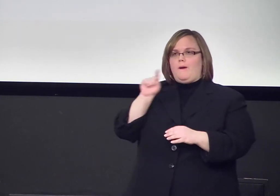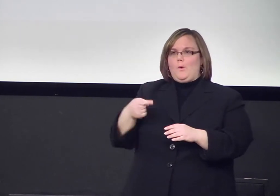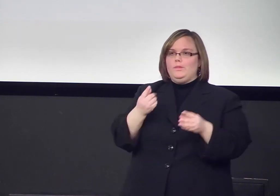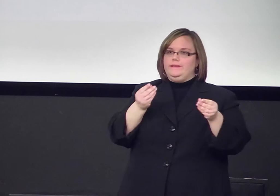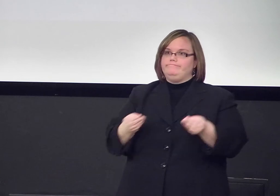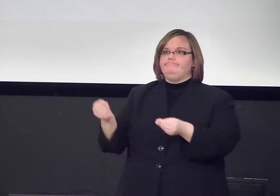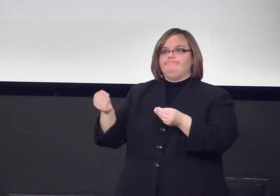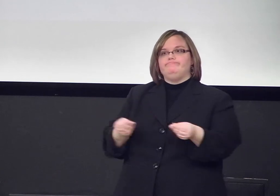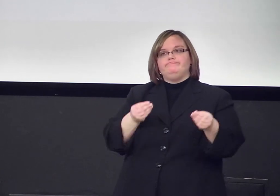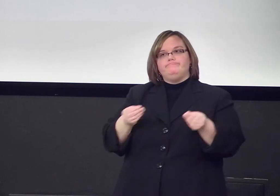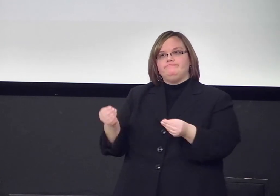So I looked at other